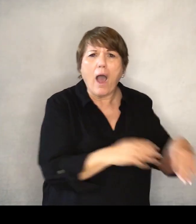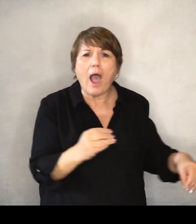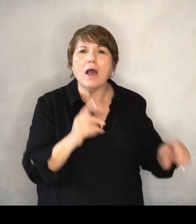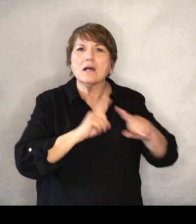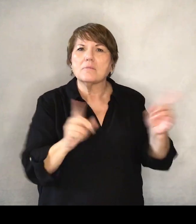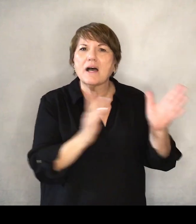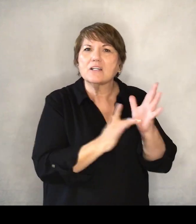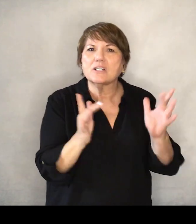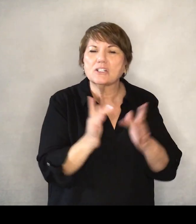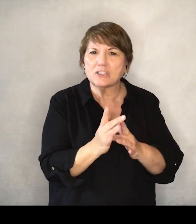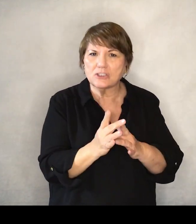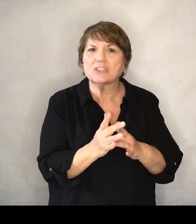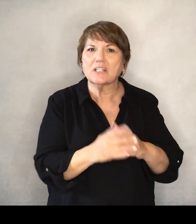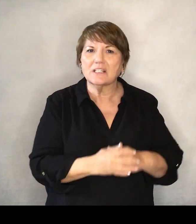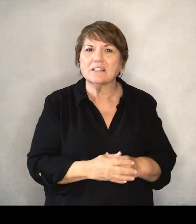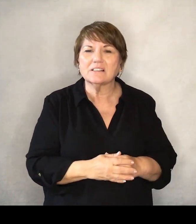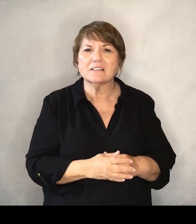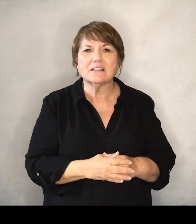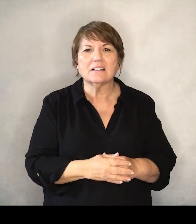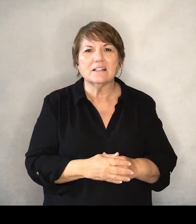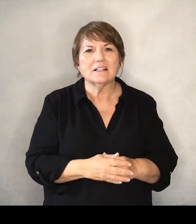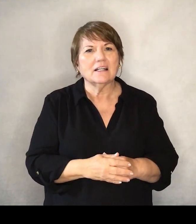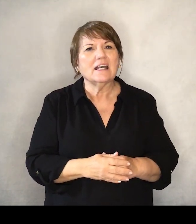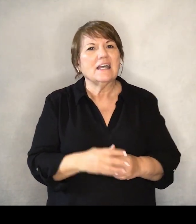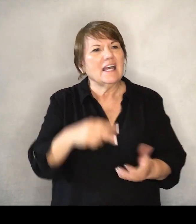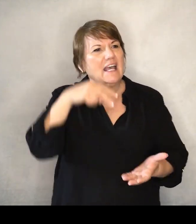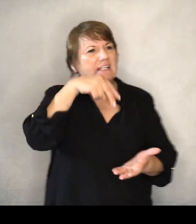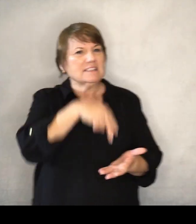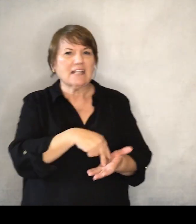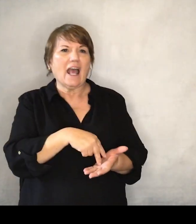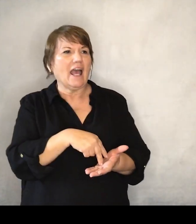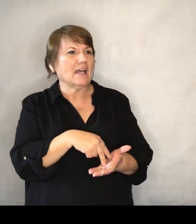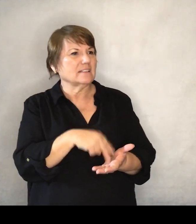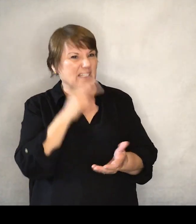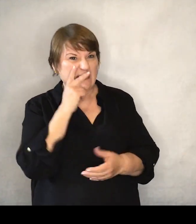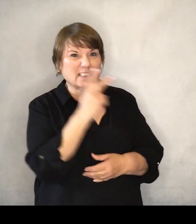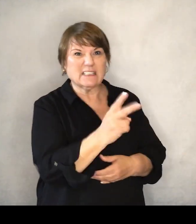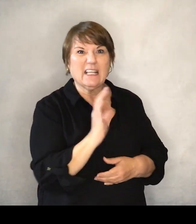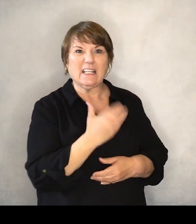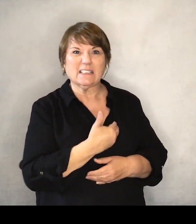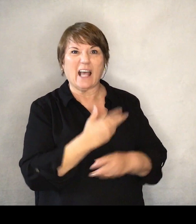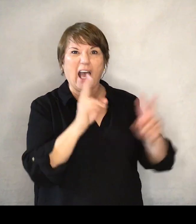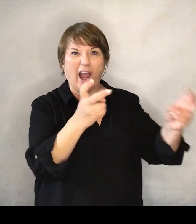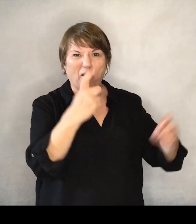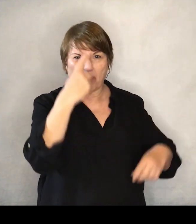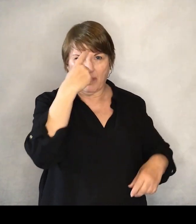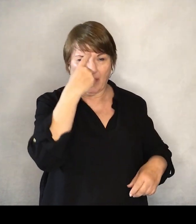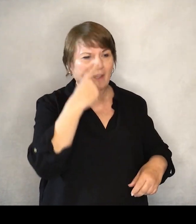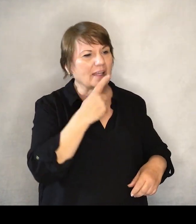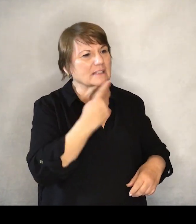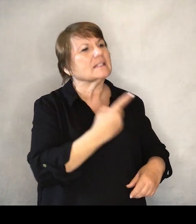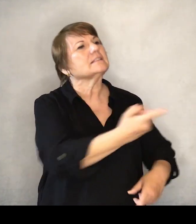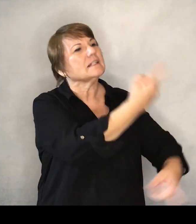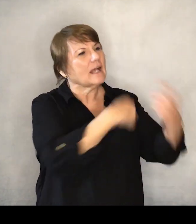But Jesus stands in front of our tombs of darkness, and he says to us, come